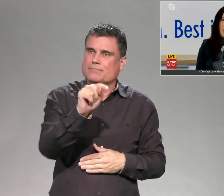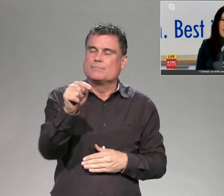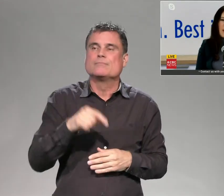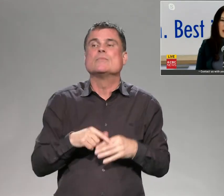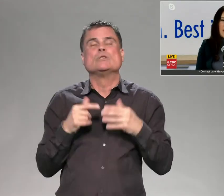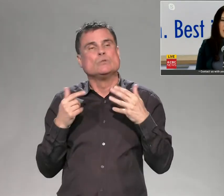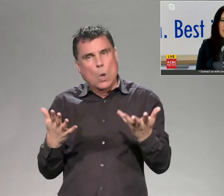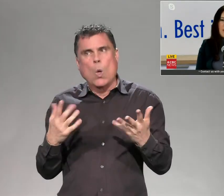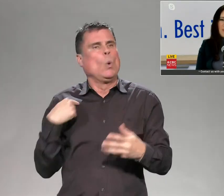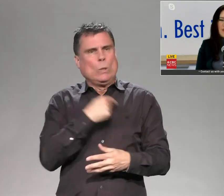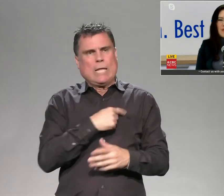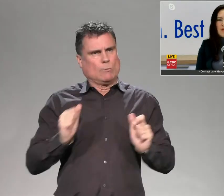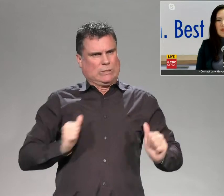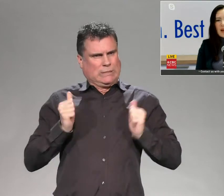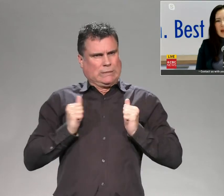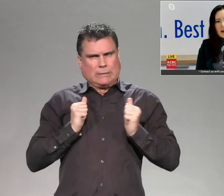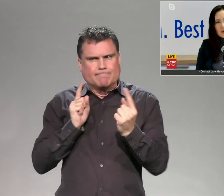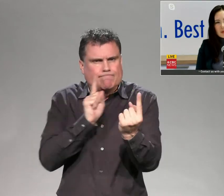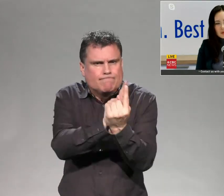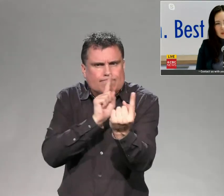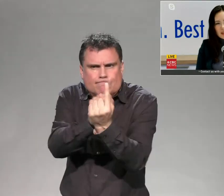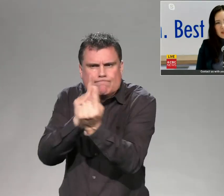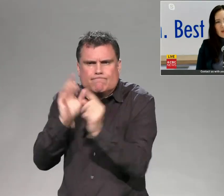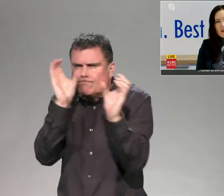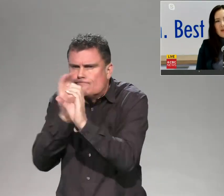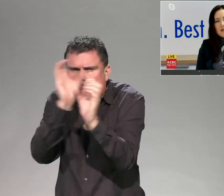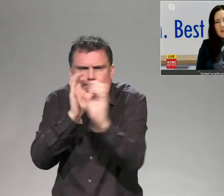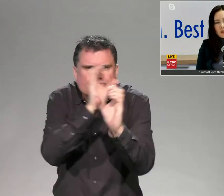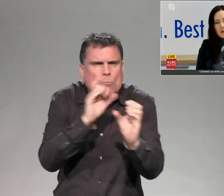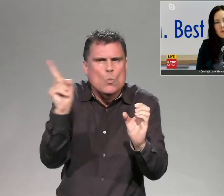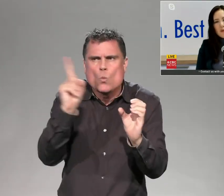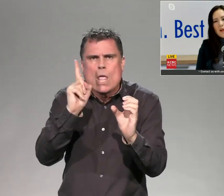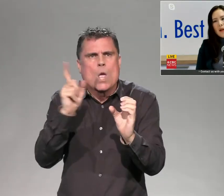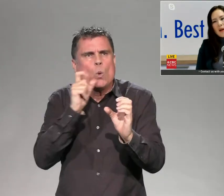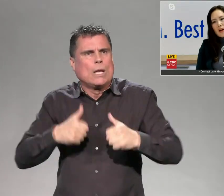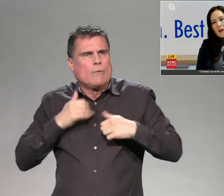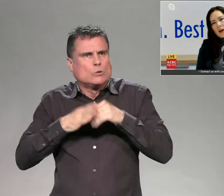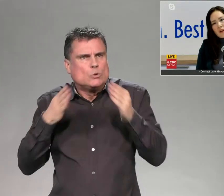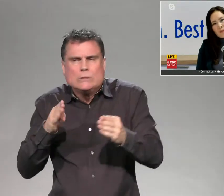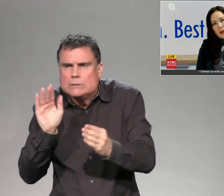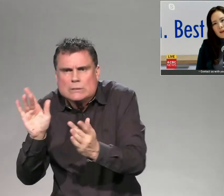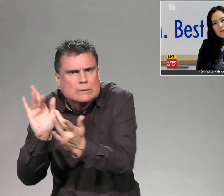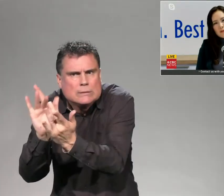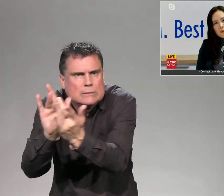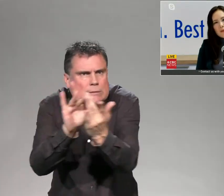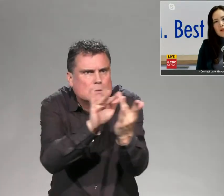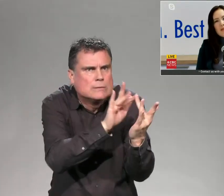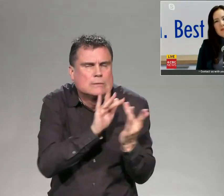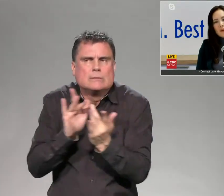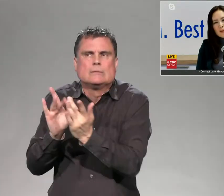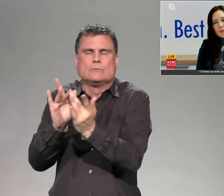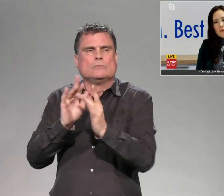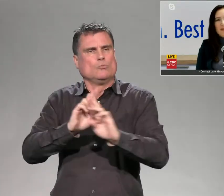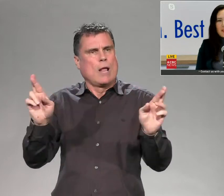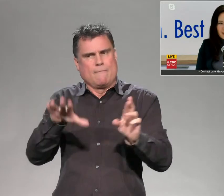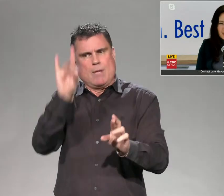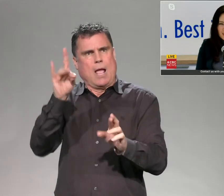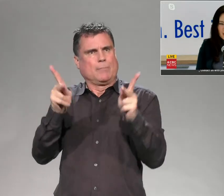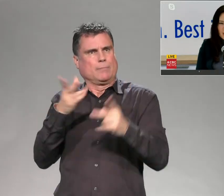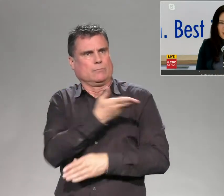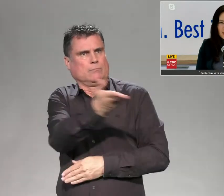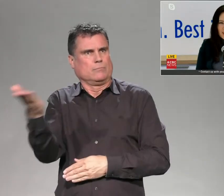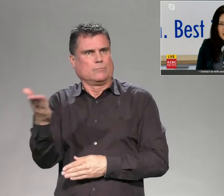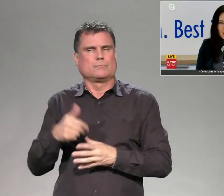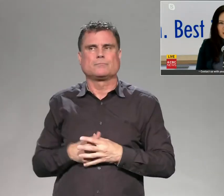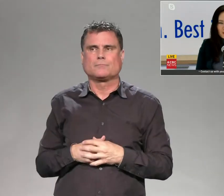out to shelters where there's Aboriginal liaison that's available. We have food that's available.